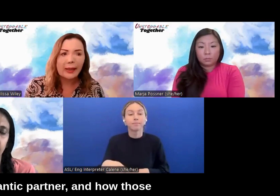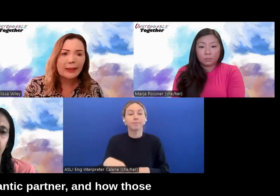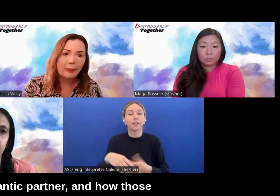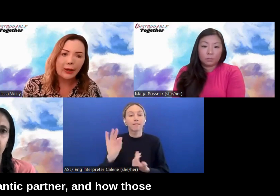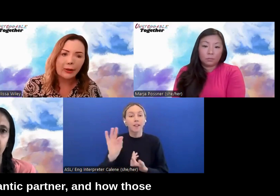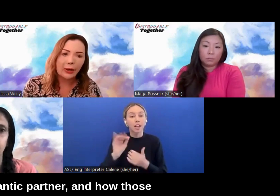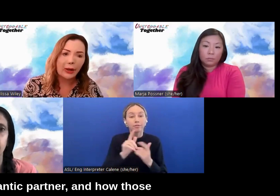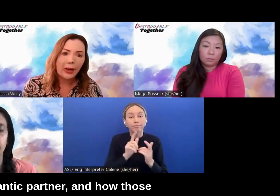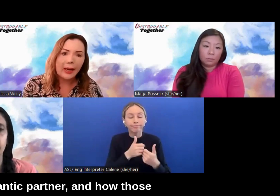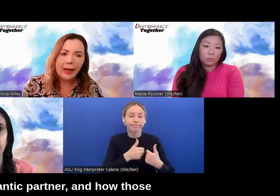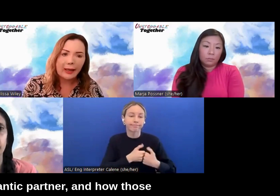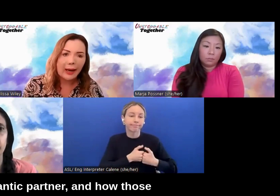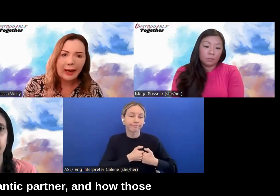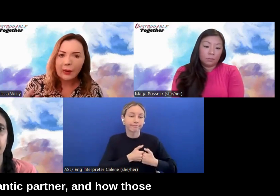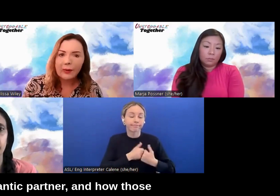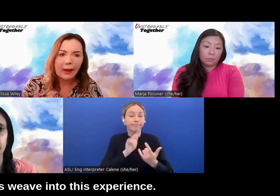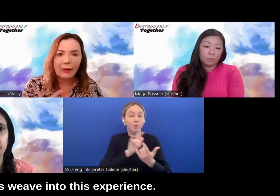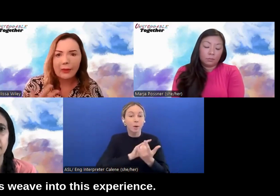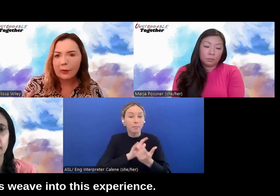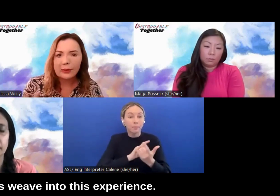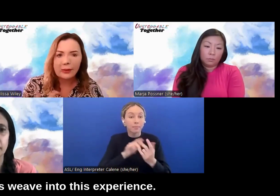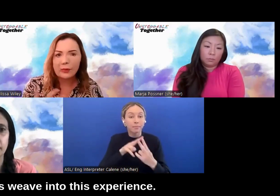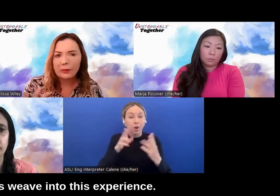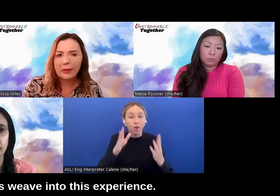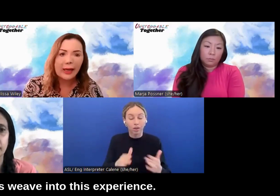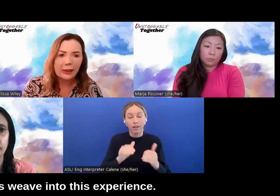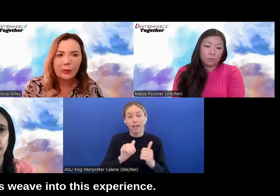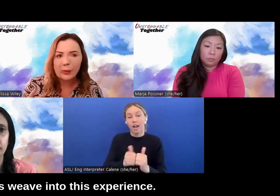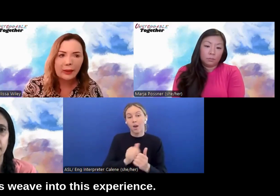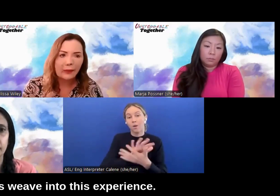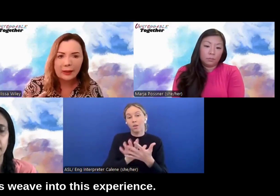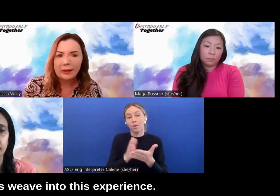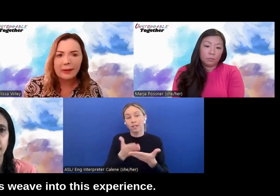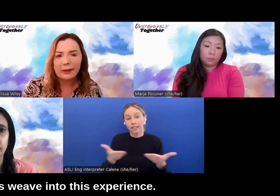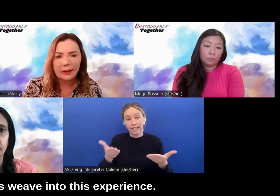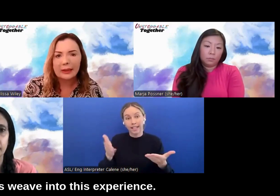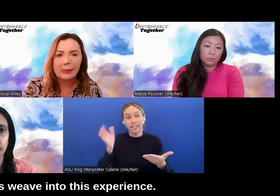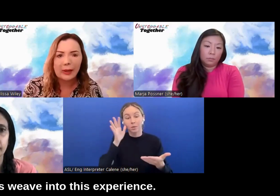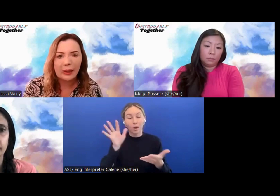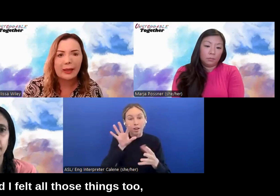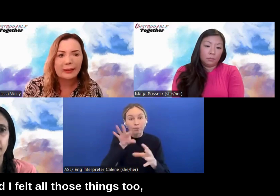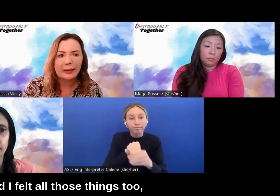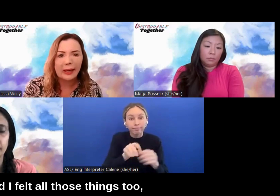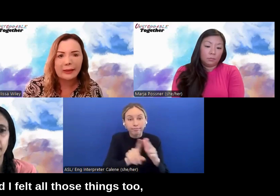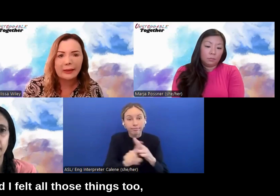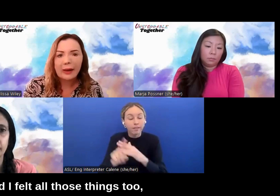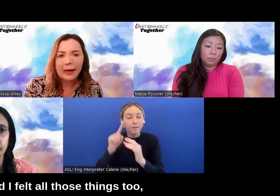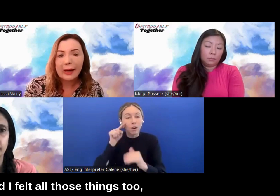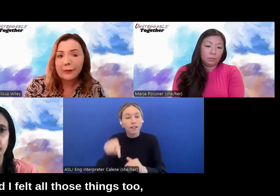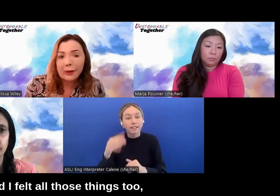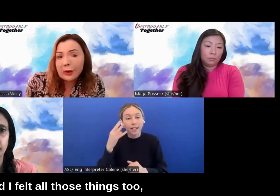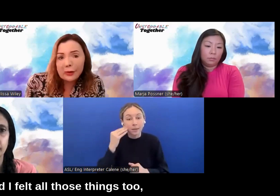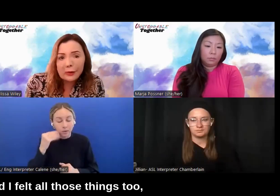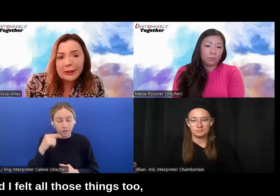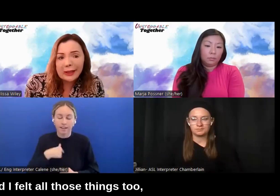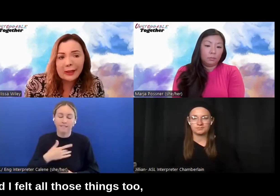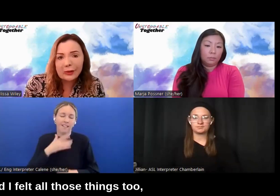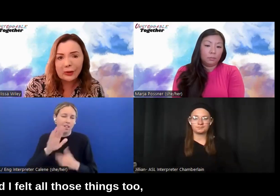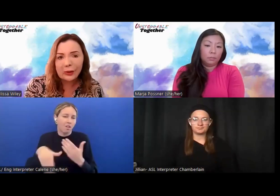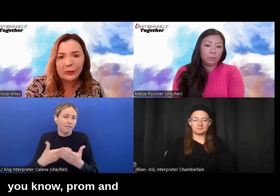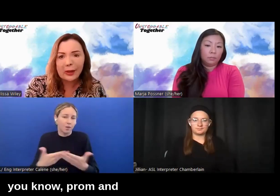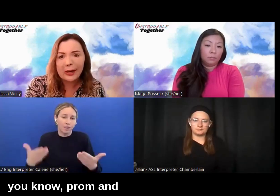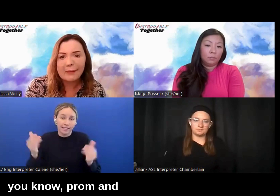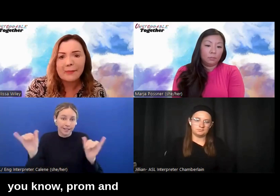a romantic partner, and how those things weave into this experience. And I felt all those